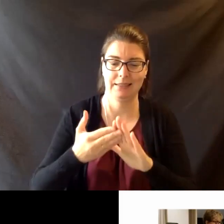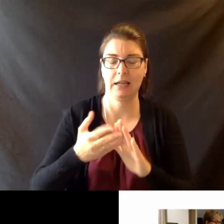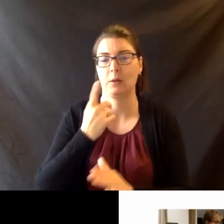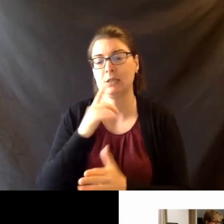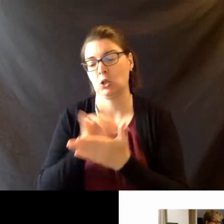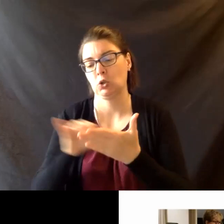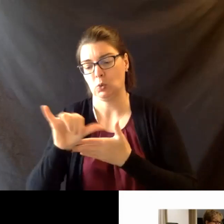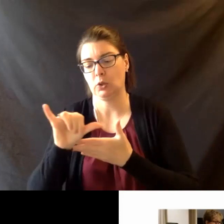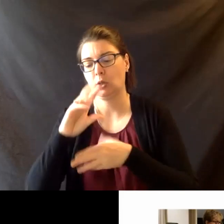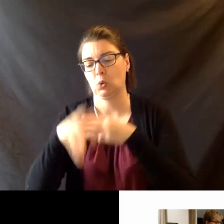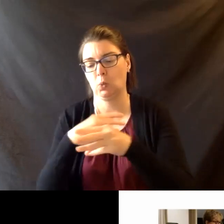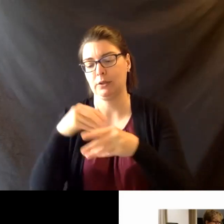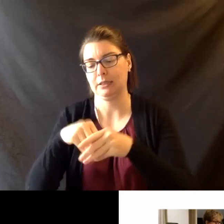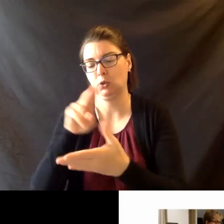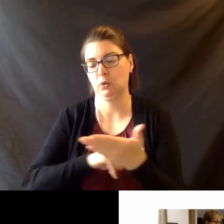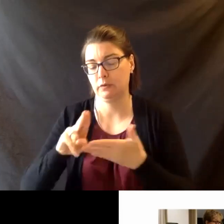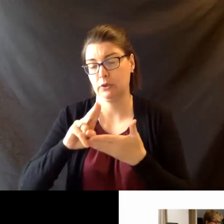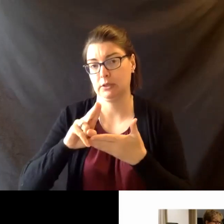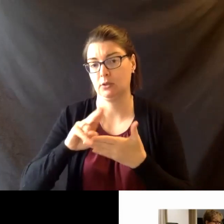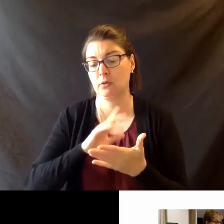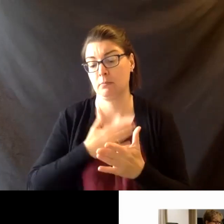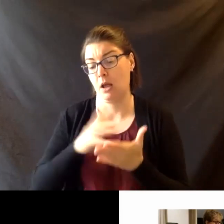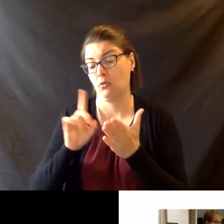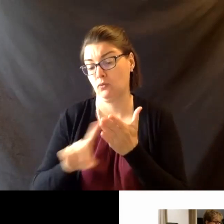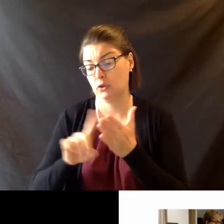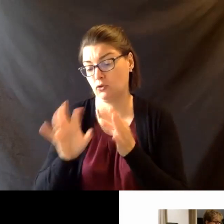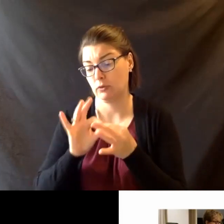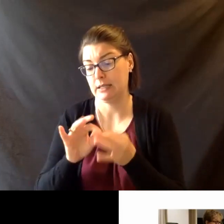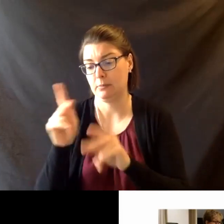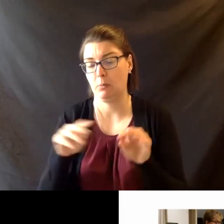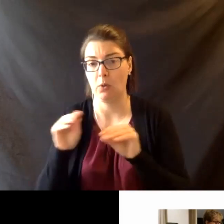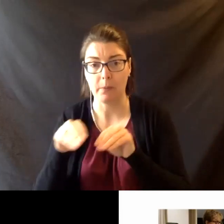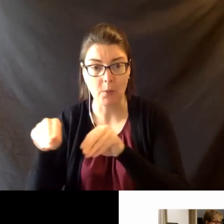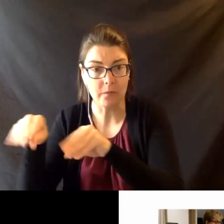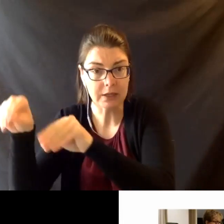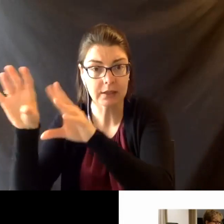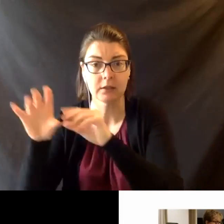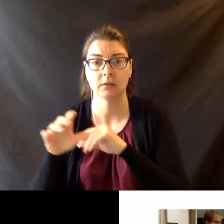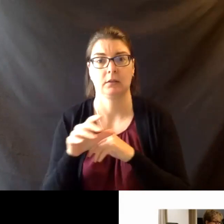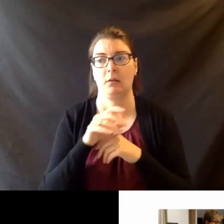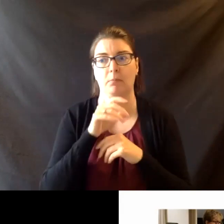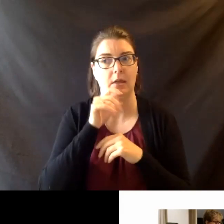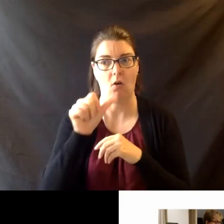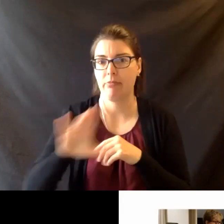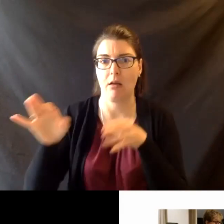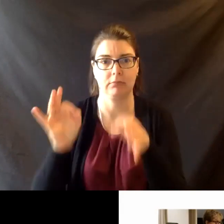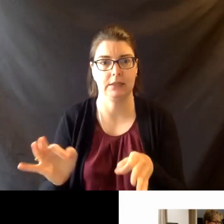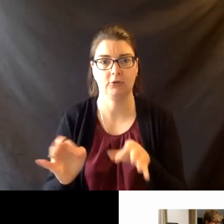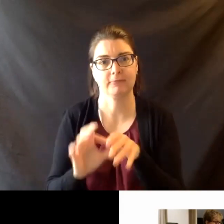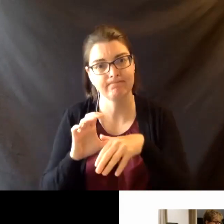in a university. My research being concerned with people on the move under conditions not of their own making,